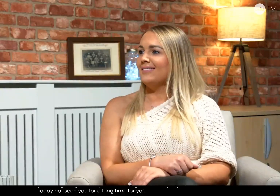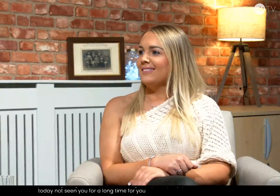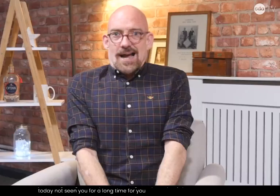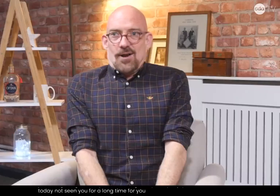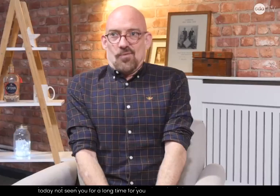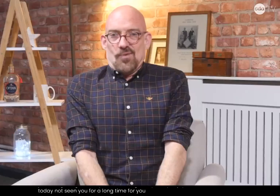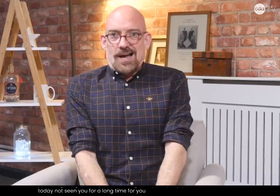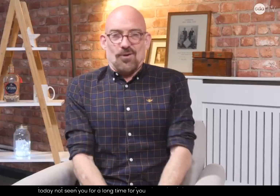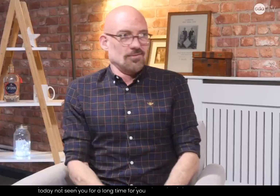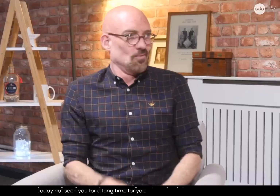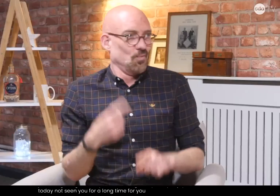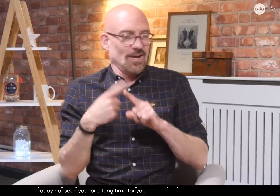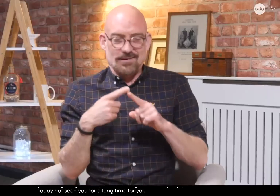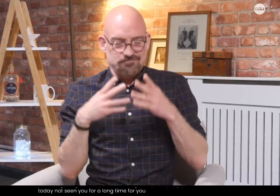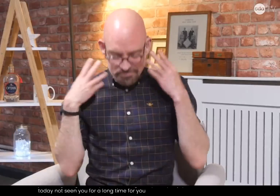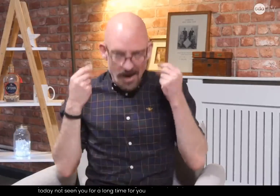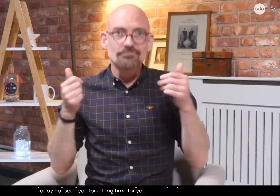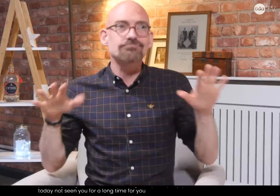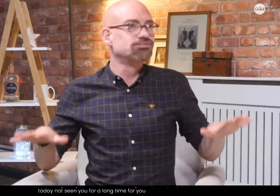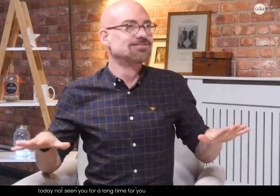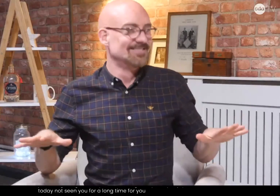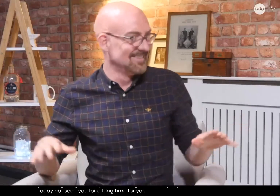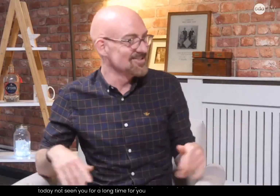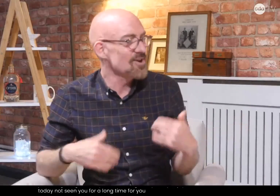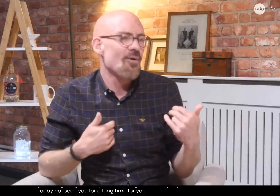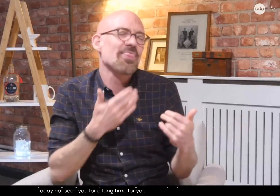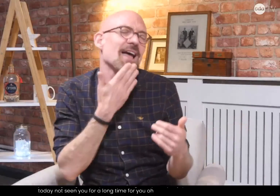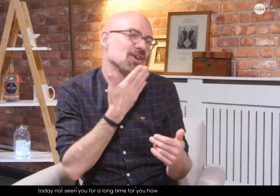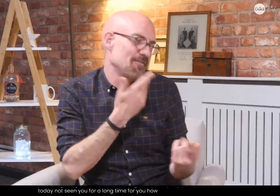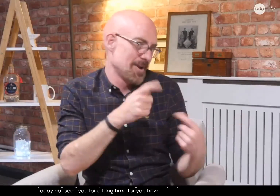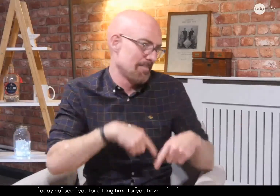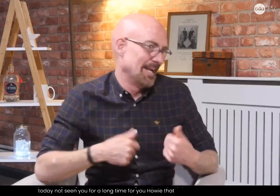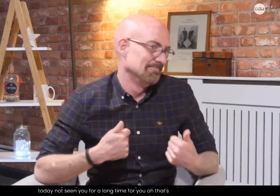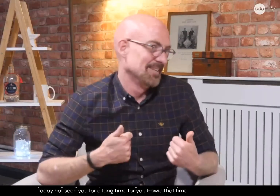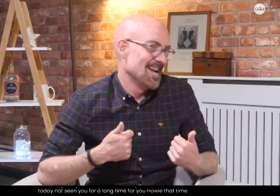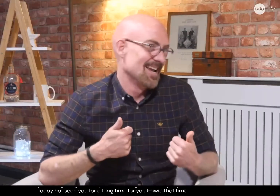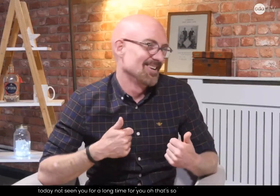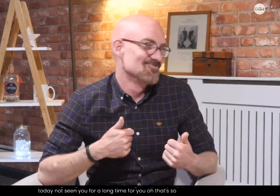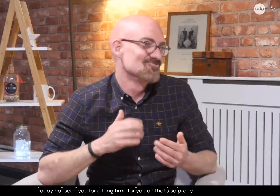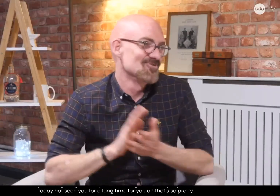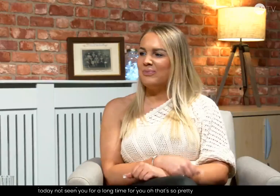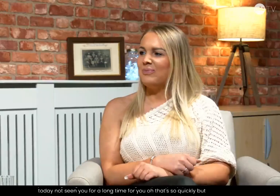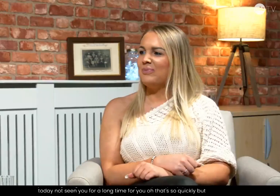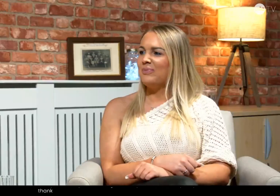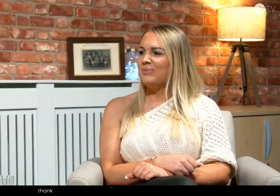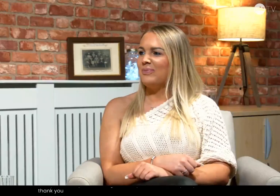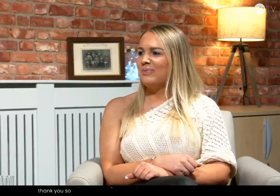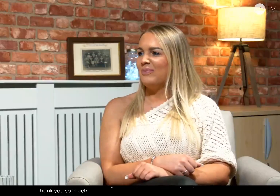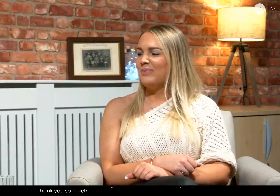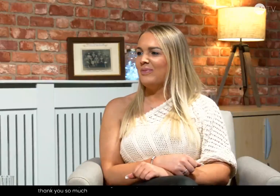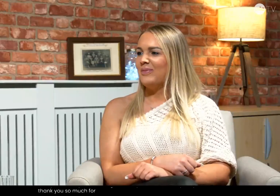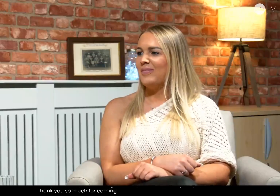was 6 years. Oh, wow. I mean, that time's gone so quickly. But thank you so much for coming, Samantha. I've really enjoyed